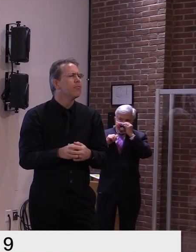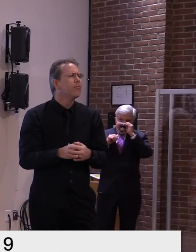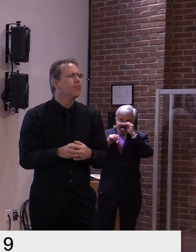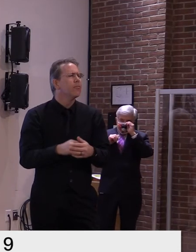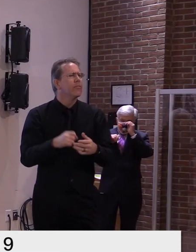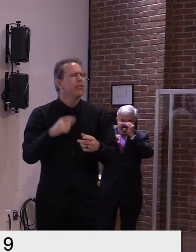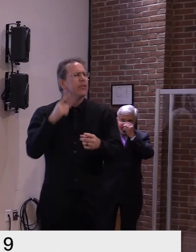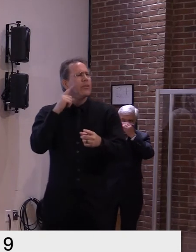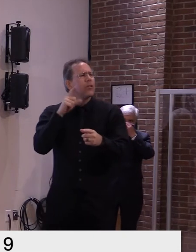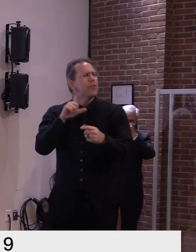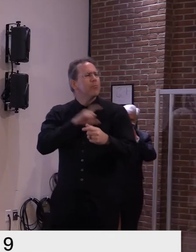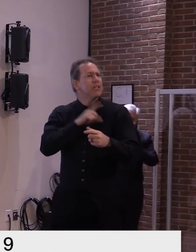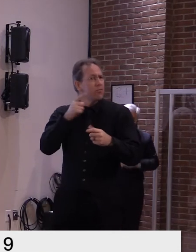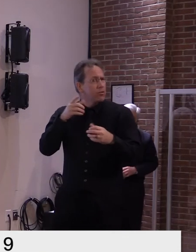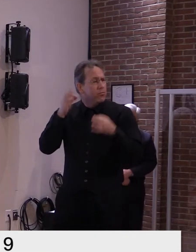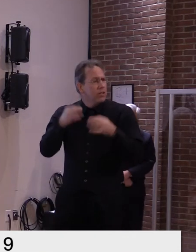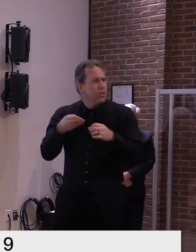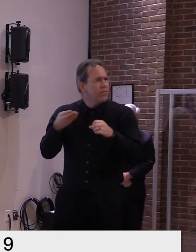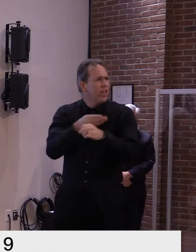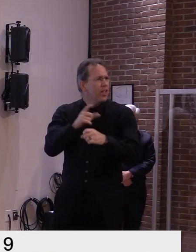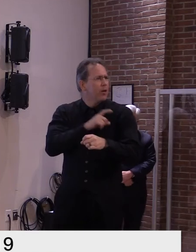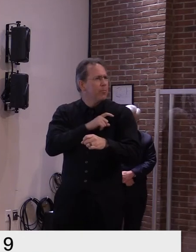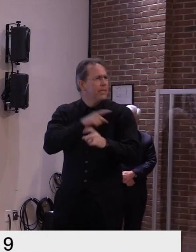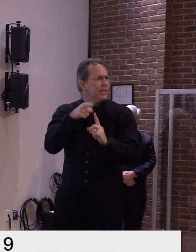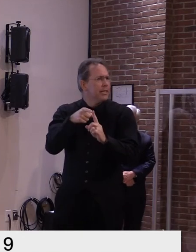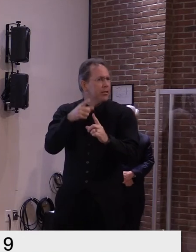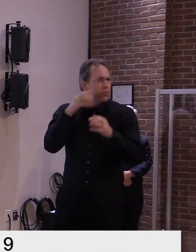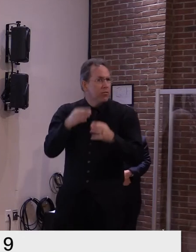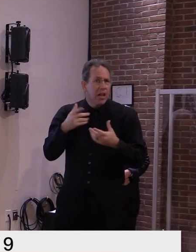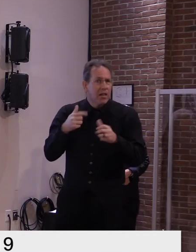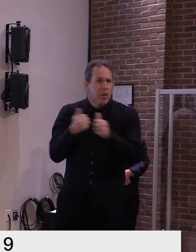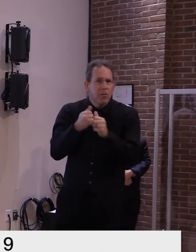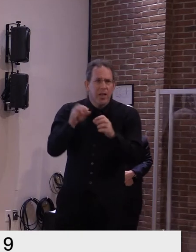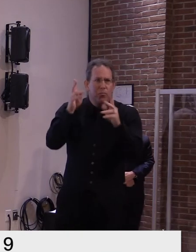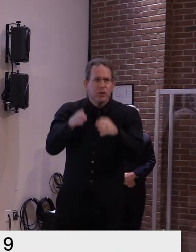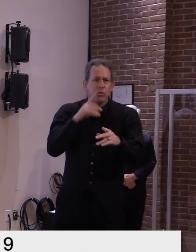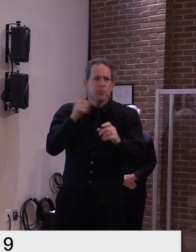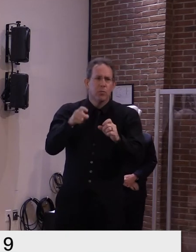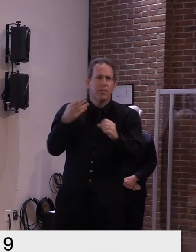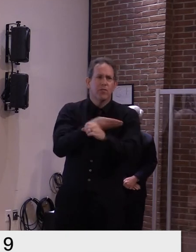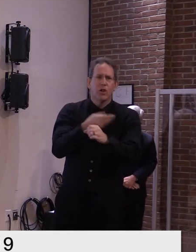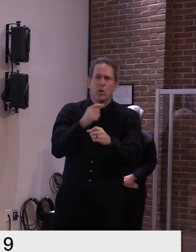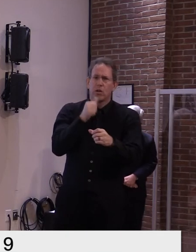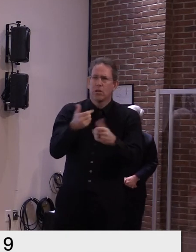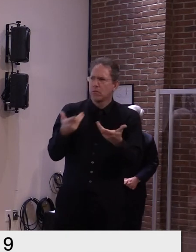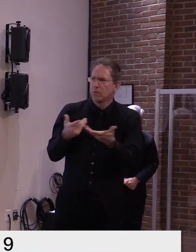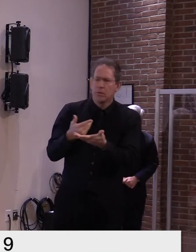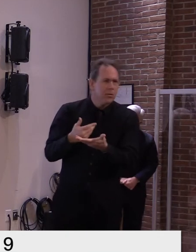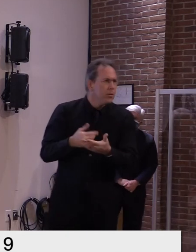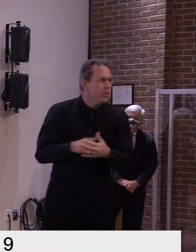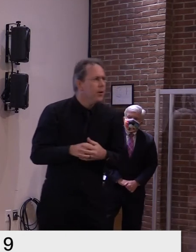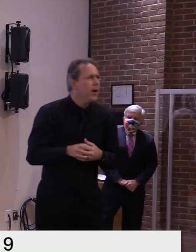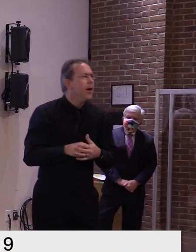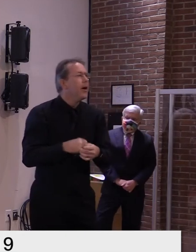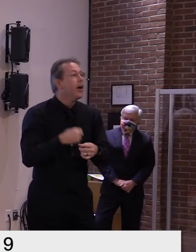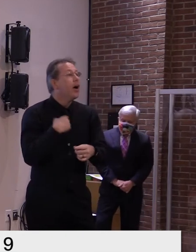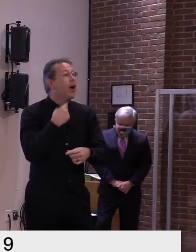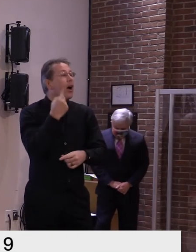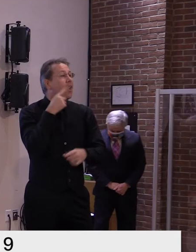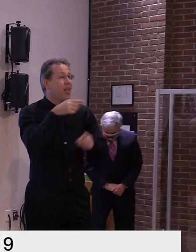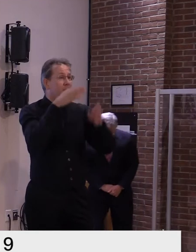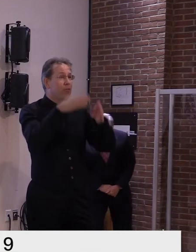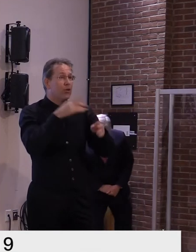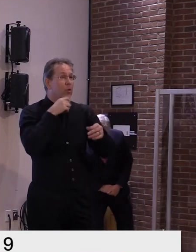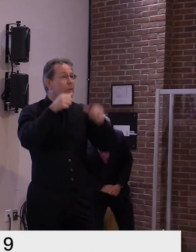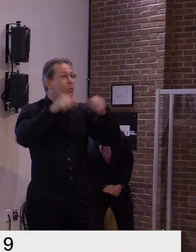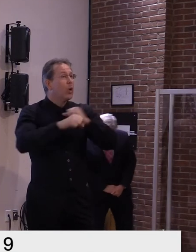investigation? Nothing substantive at this time. It's only been 24 hours, but we do anticipate having that concluded by very